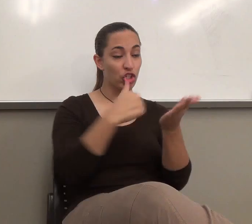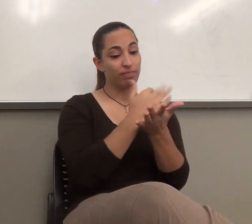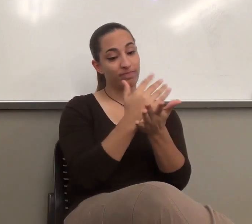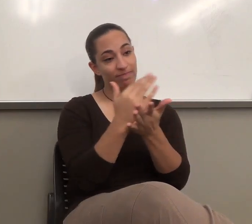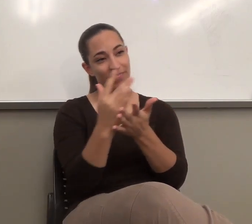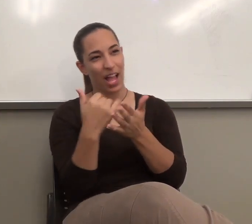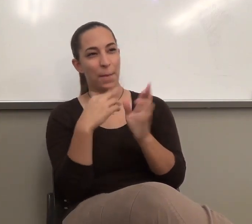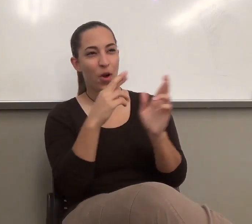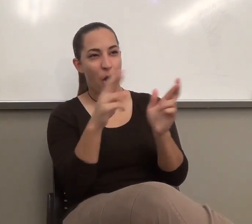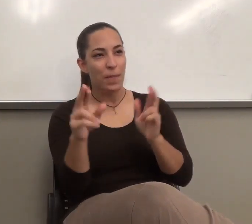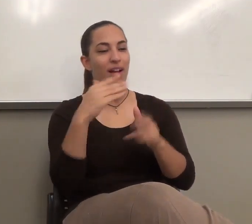this stuff.